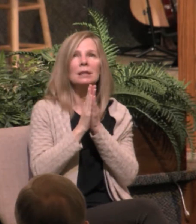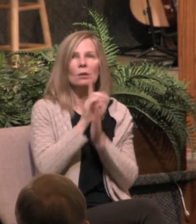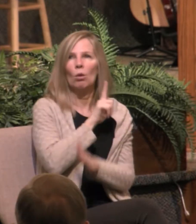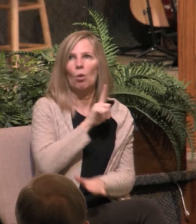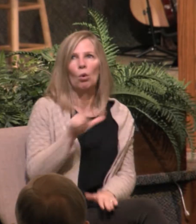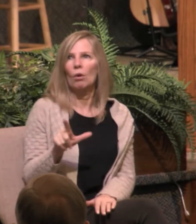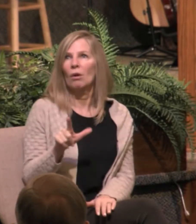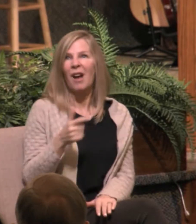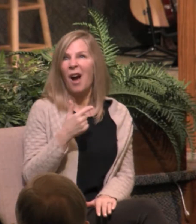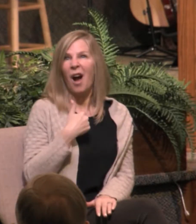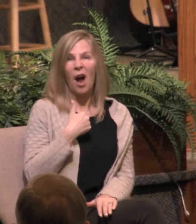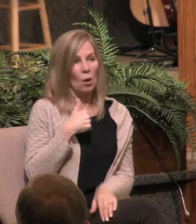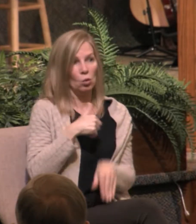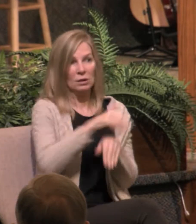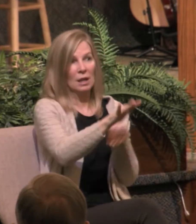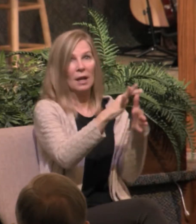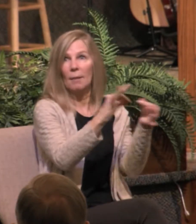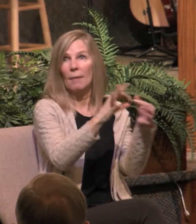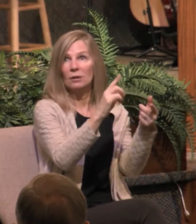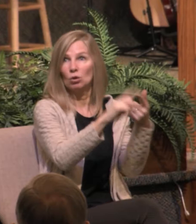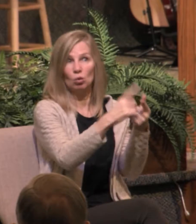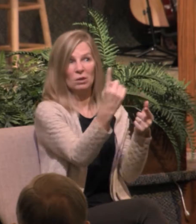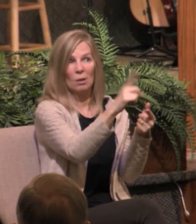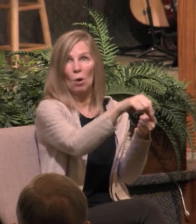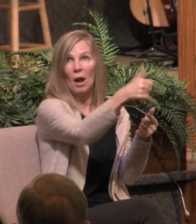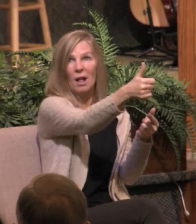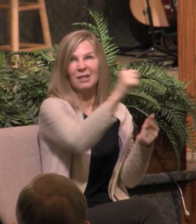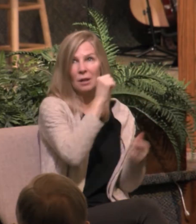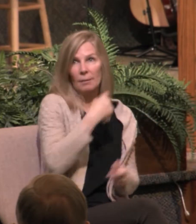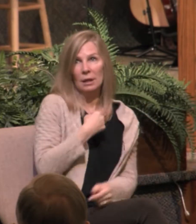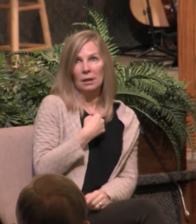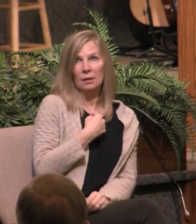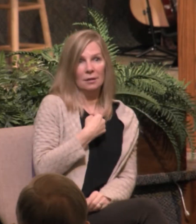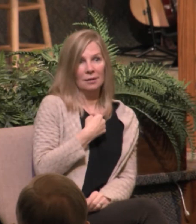the message by whomever you will, meaning by whomever you will, not me.